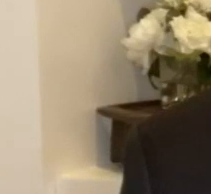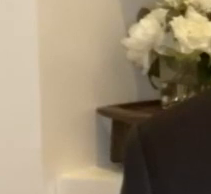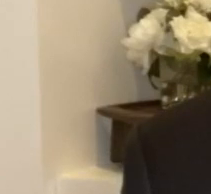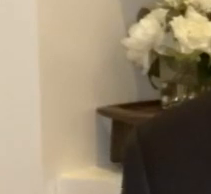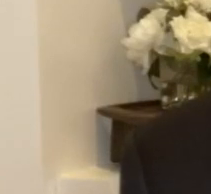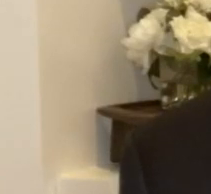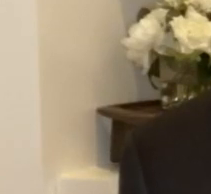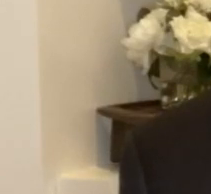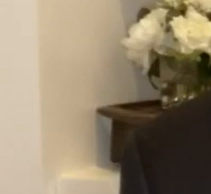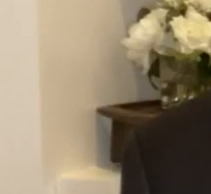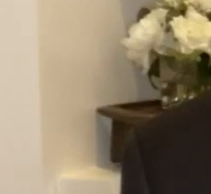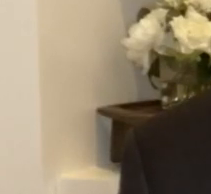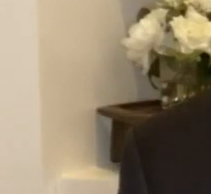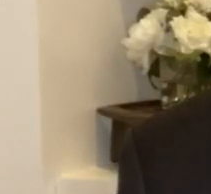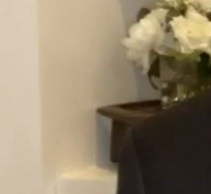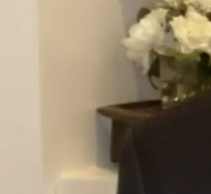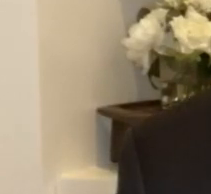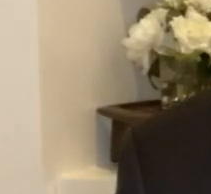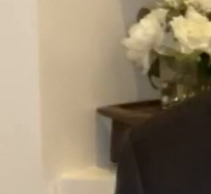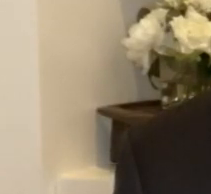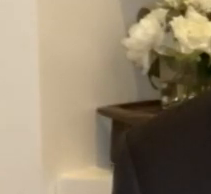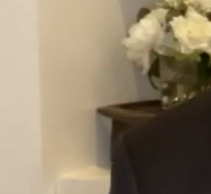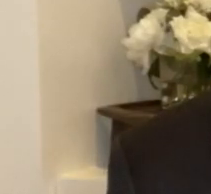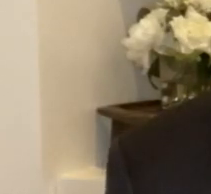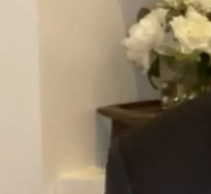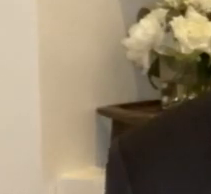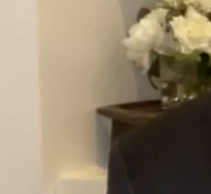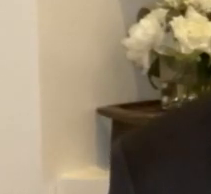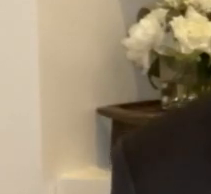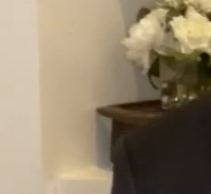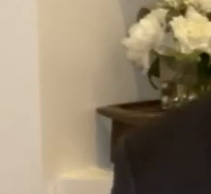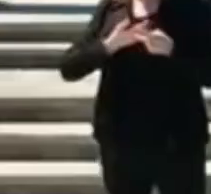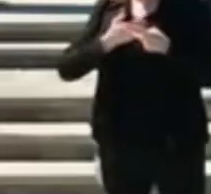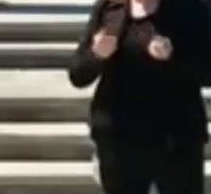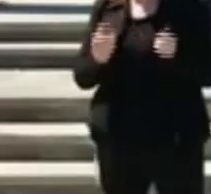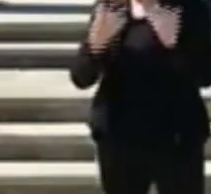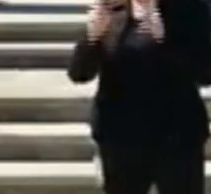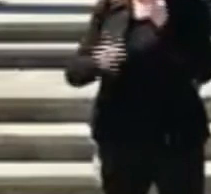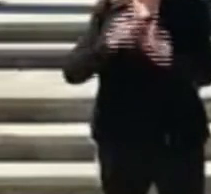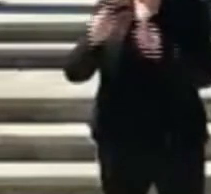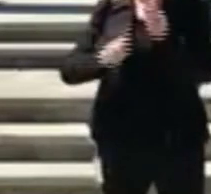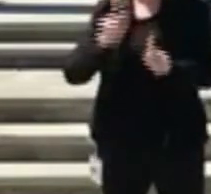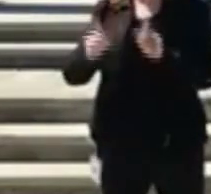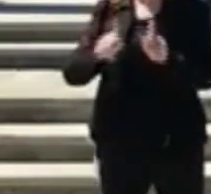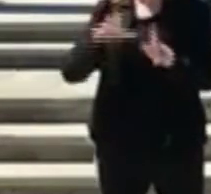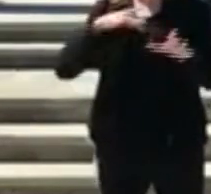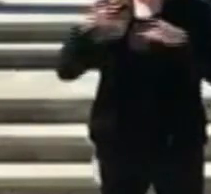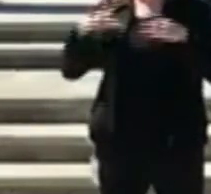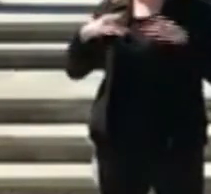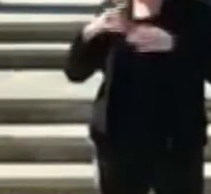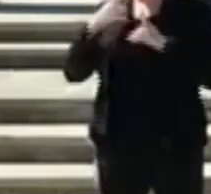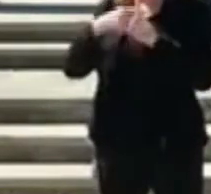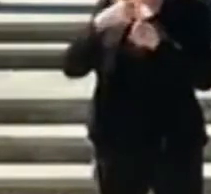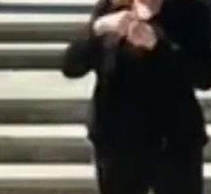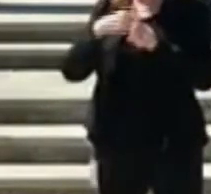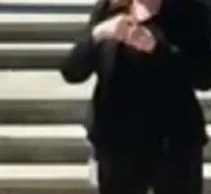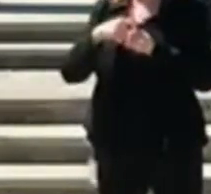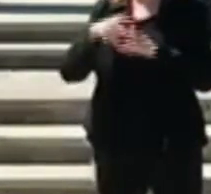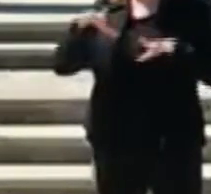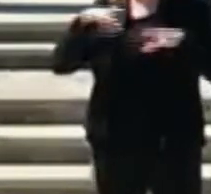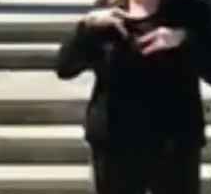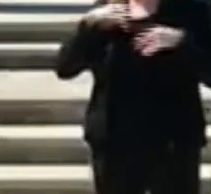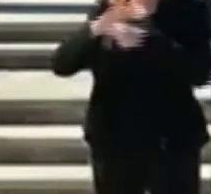hospital releases yesterday exceeded the number of discharges. This is not the time to let our guard down. This is not the time to